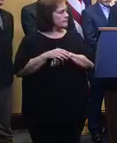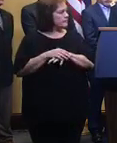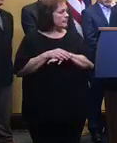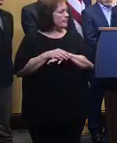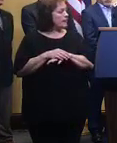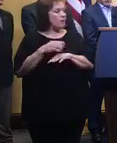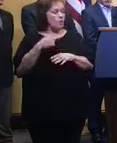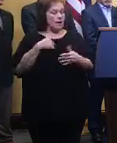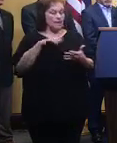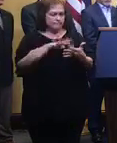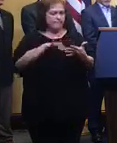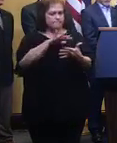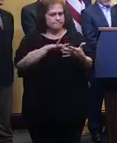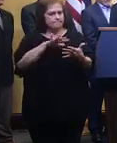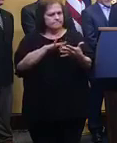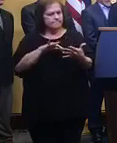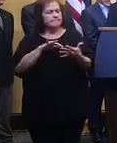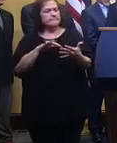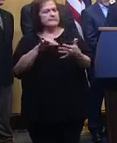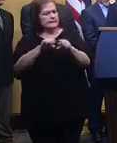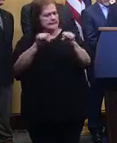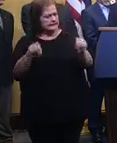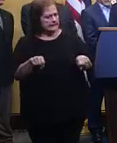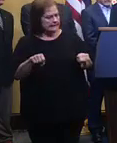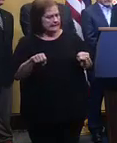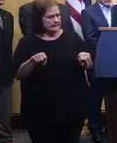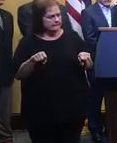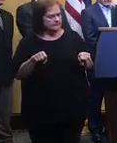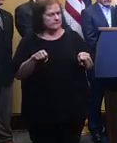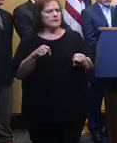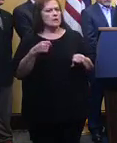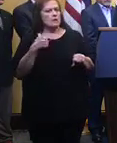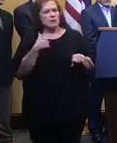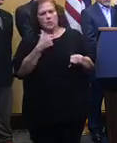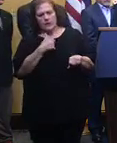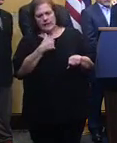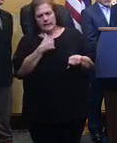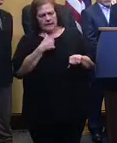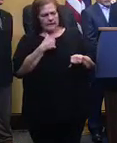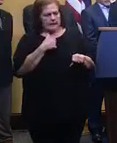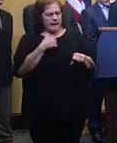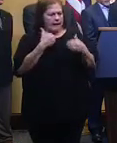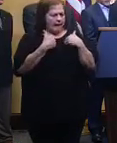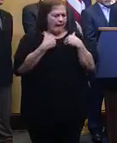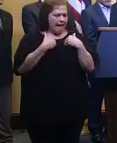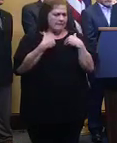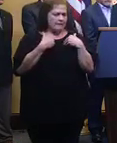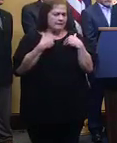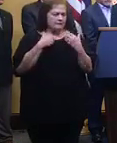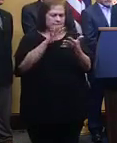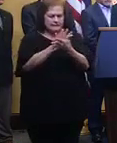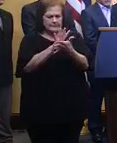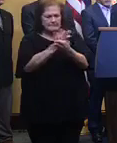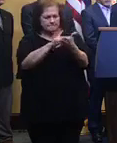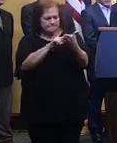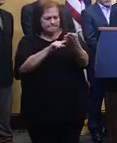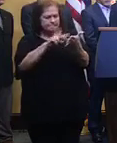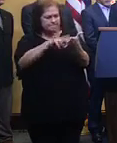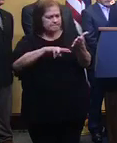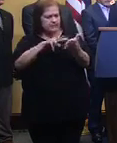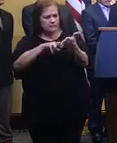report, the comprehensive review of the system right now, to provide analysis with our modeling, with all the data that we have